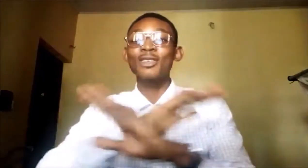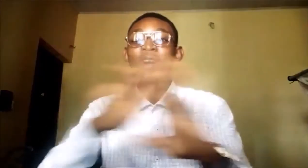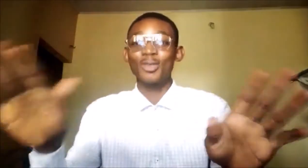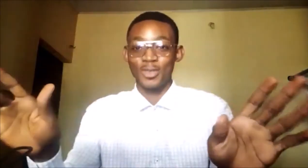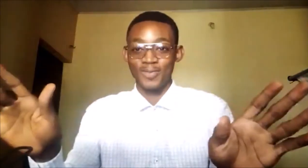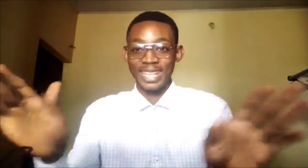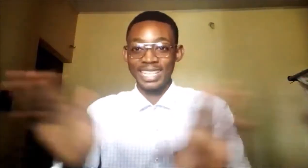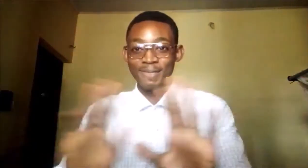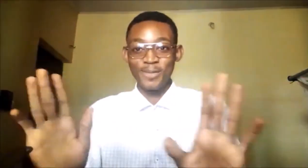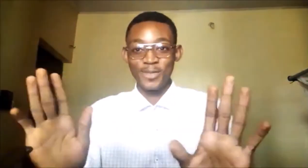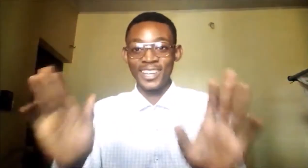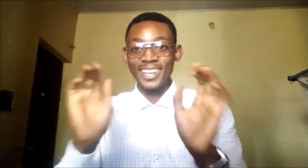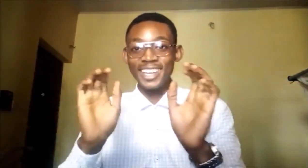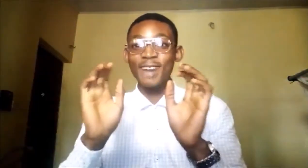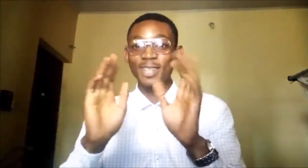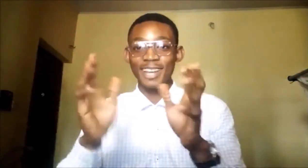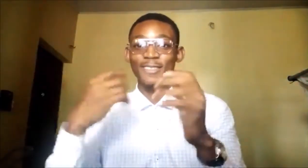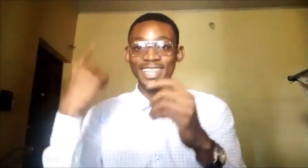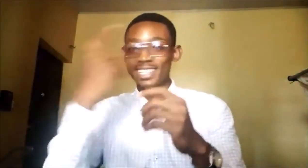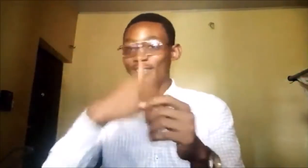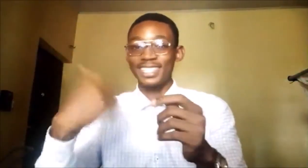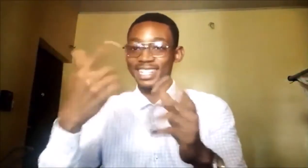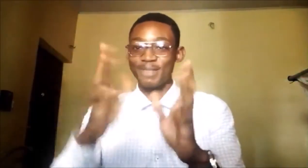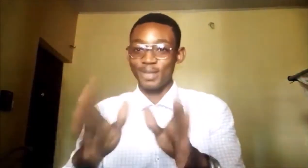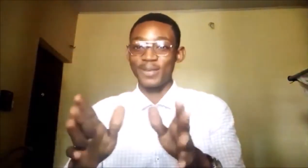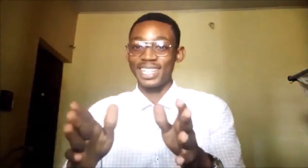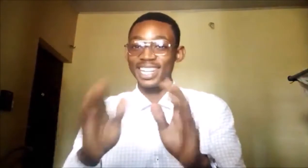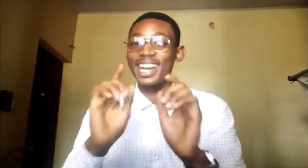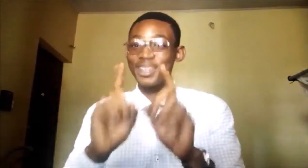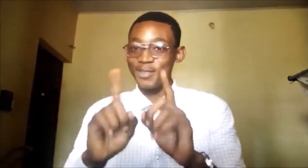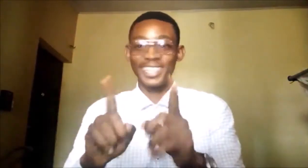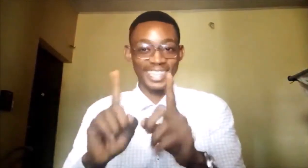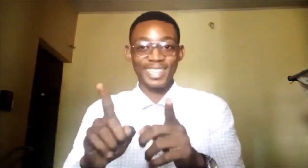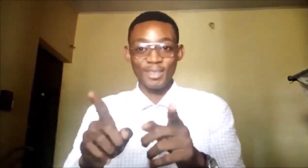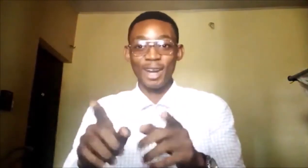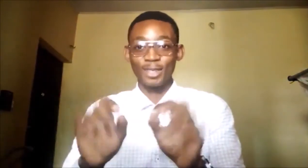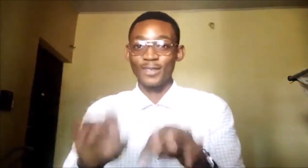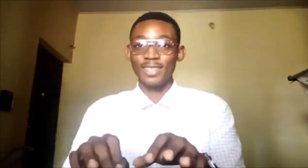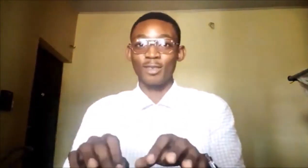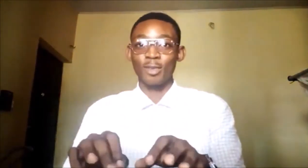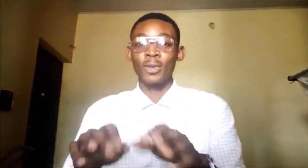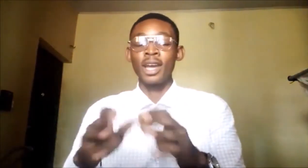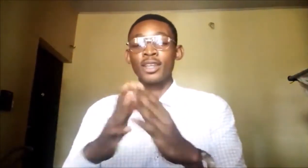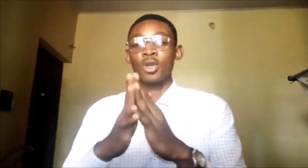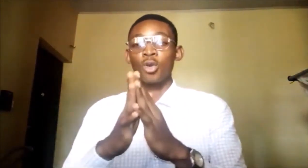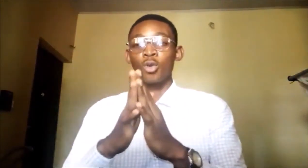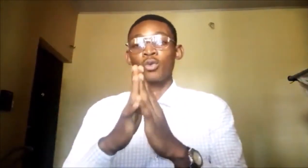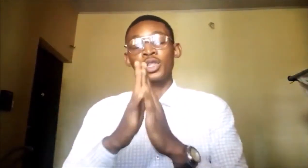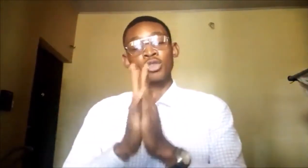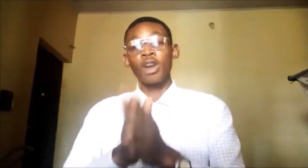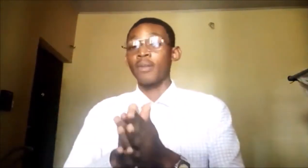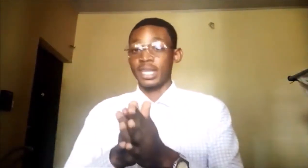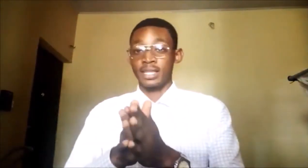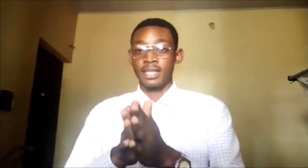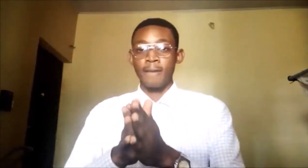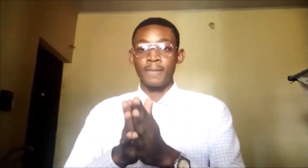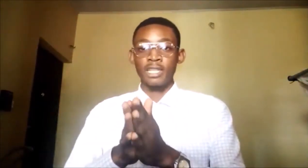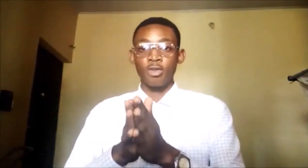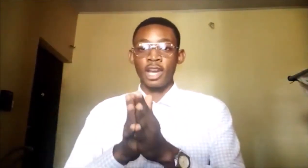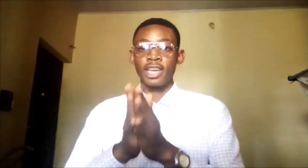out. Simple. Yeah, okay, I'll forget the fact that I'm smiling. I will kick you out of this group. So we should try our best. Please, we are here to